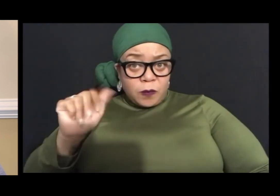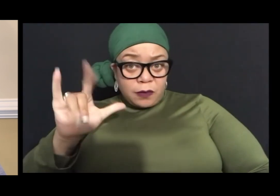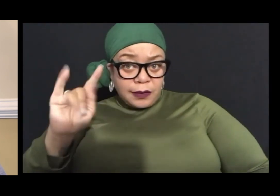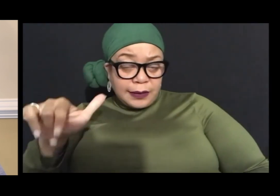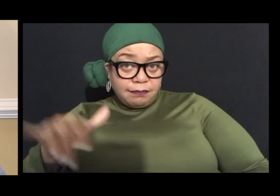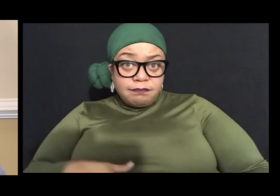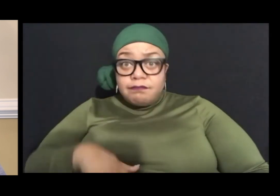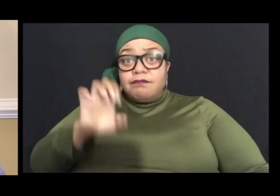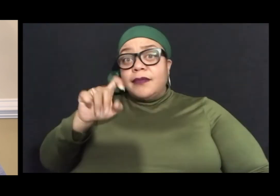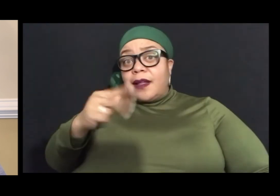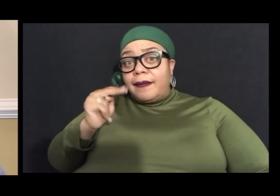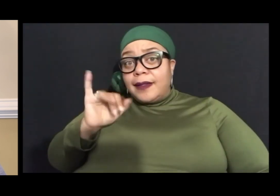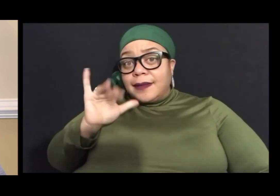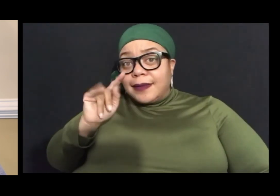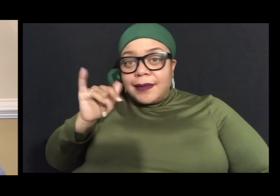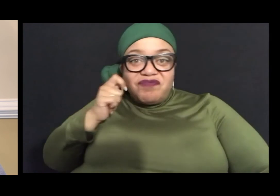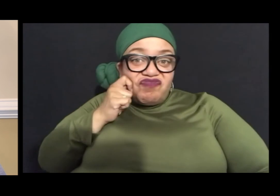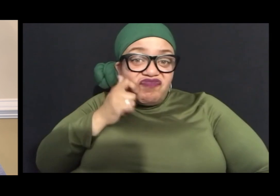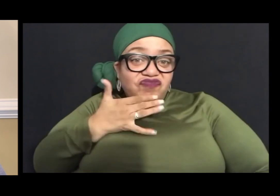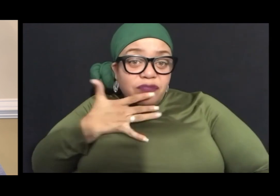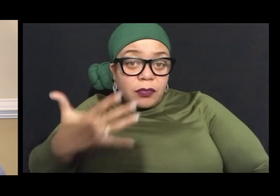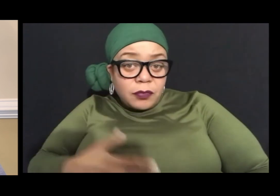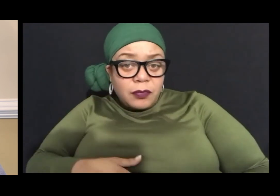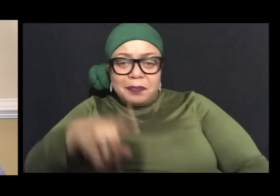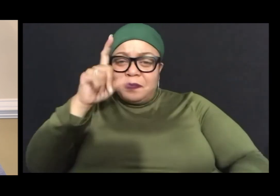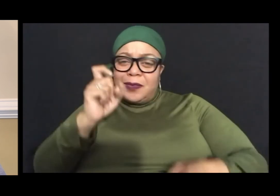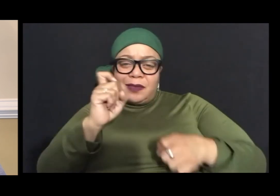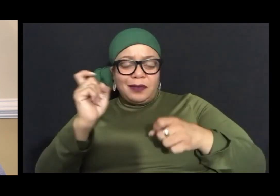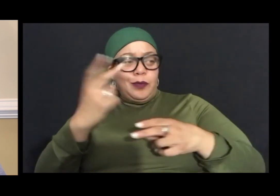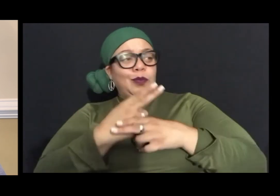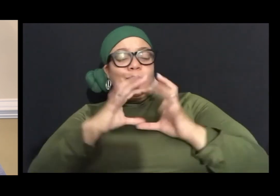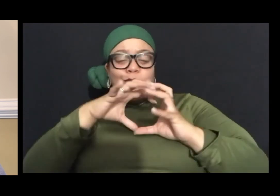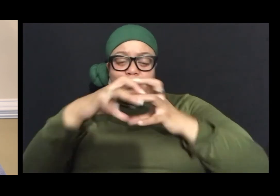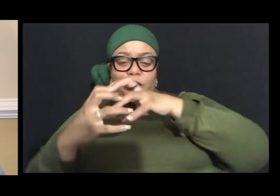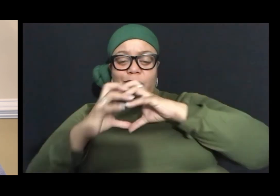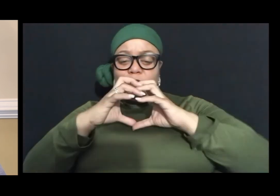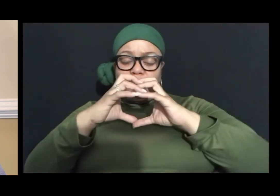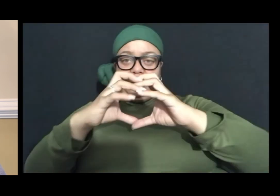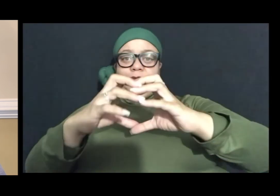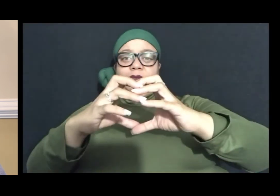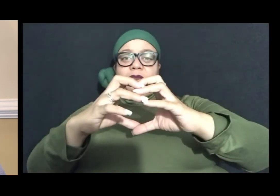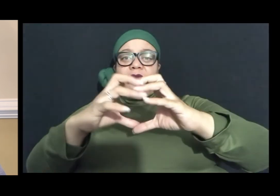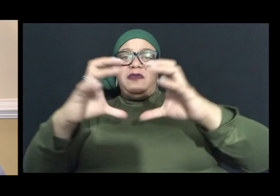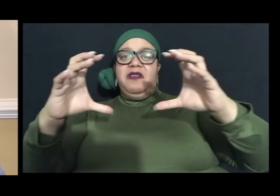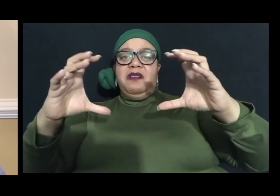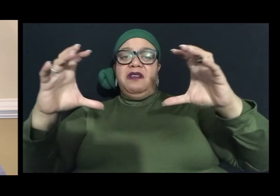and ethnicity means you must use an intersectional approach to becoming